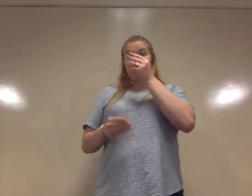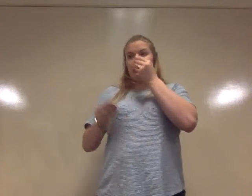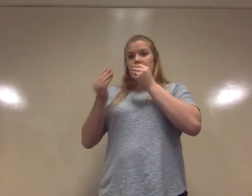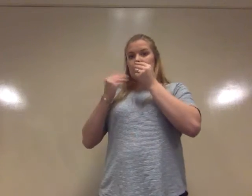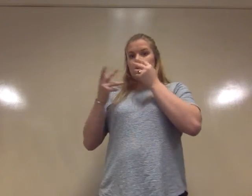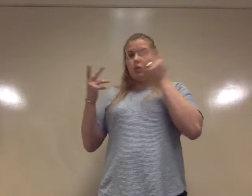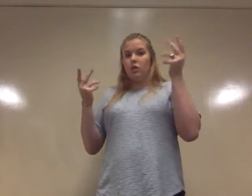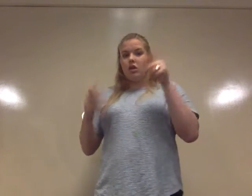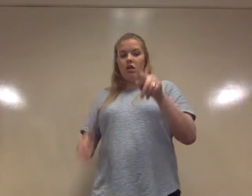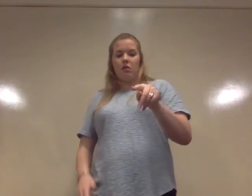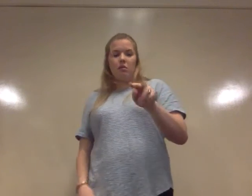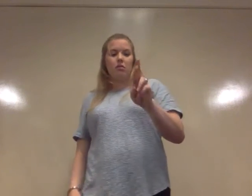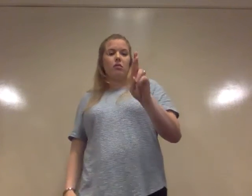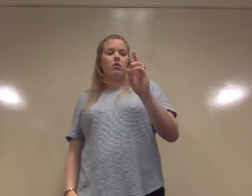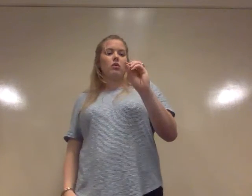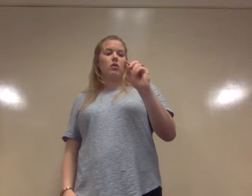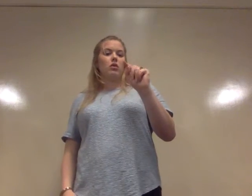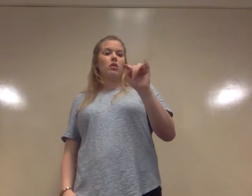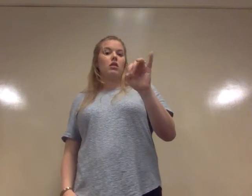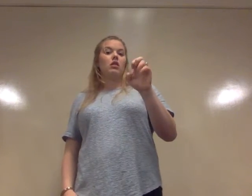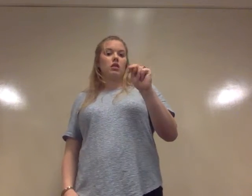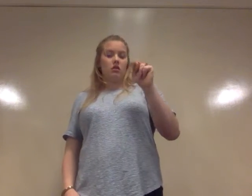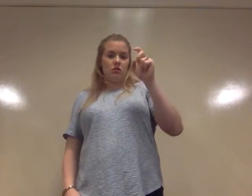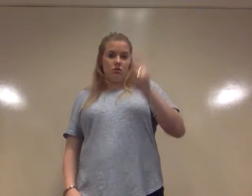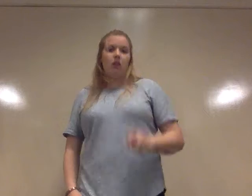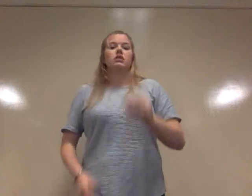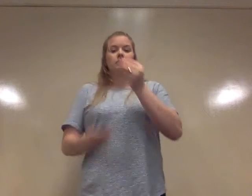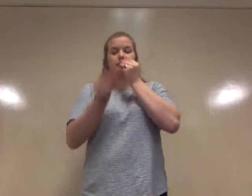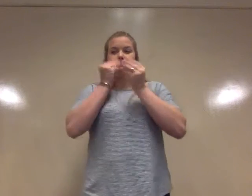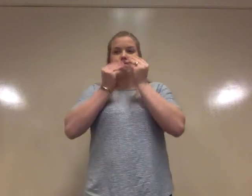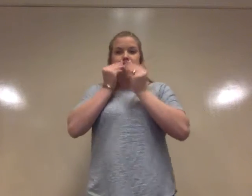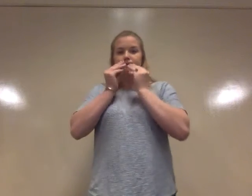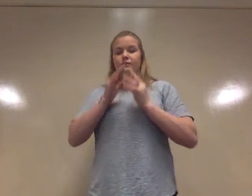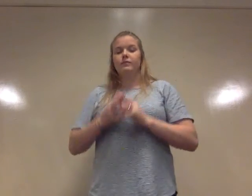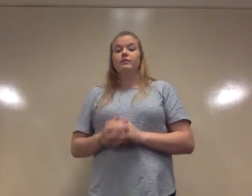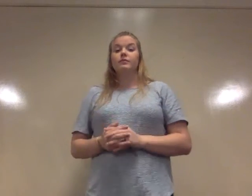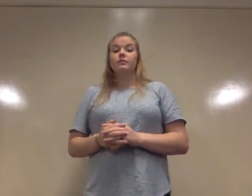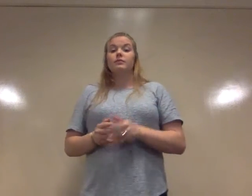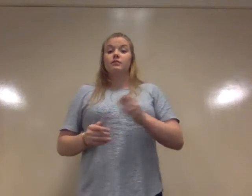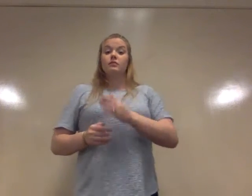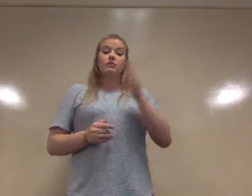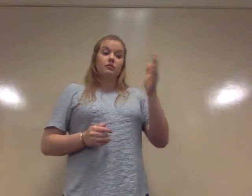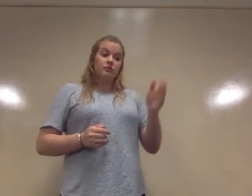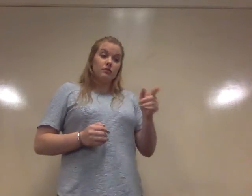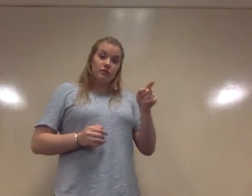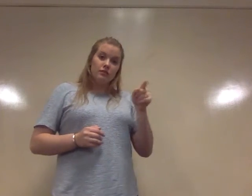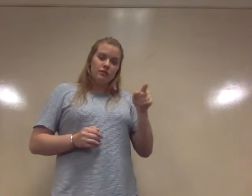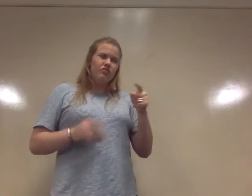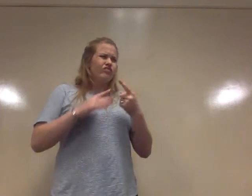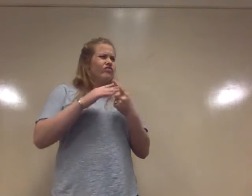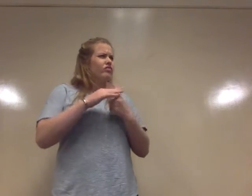went along with this view. At about the same time, Dr. Caldwell Esselstyn was just beginning his medical career